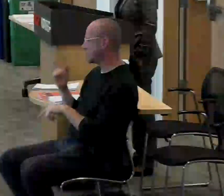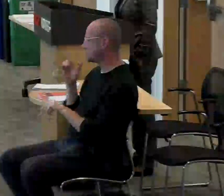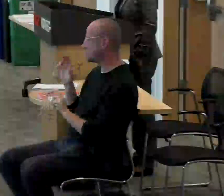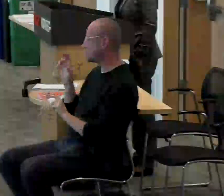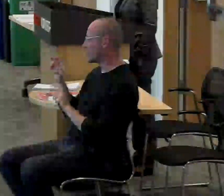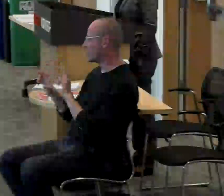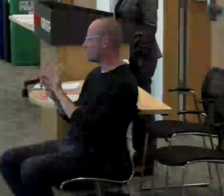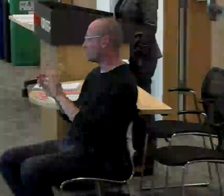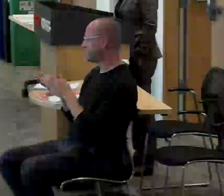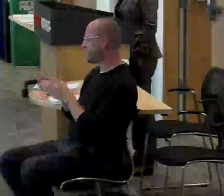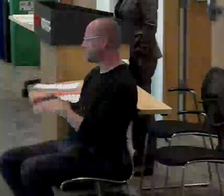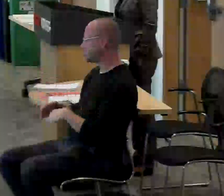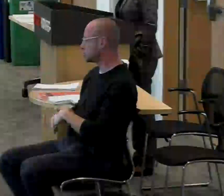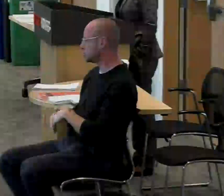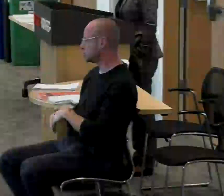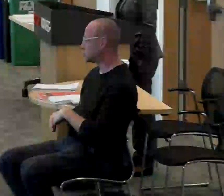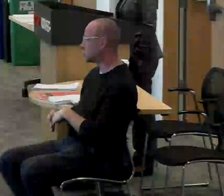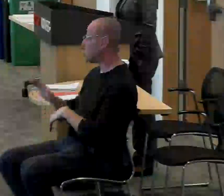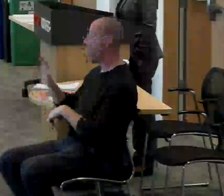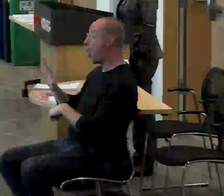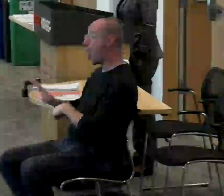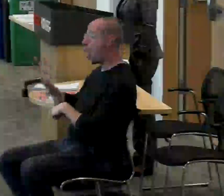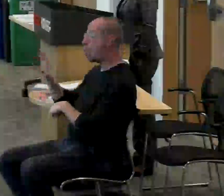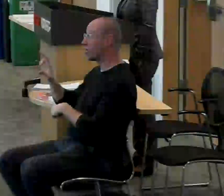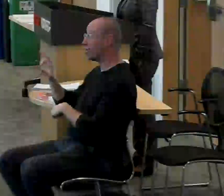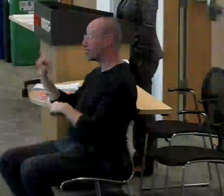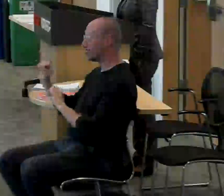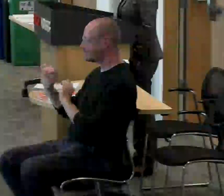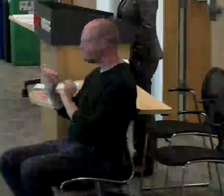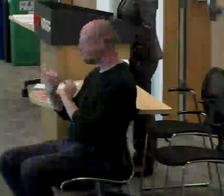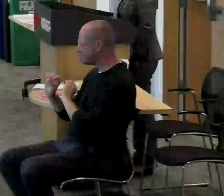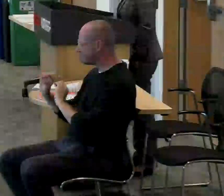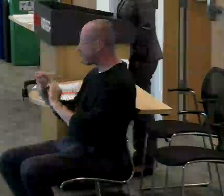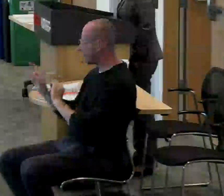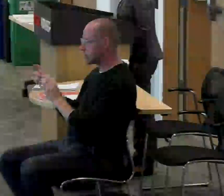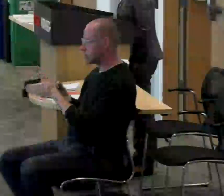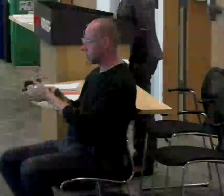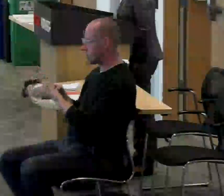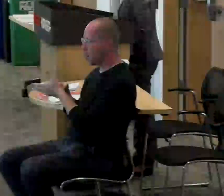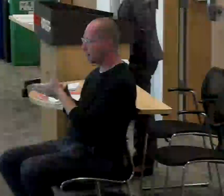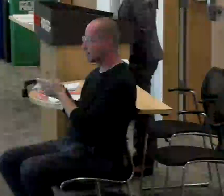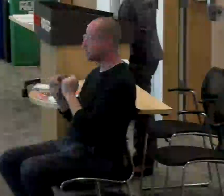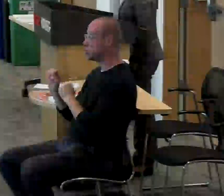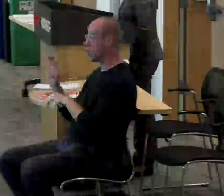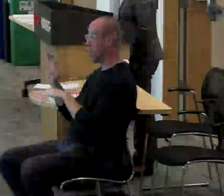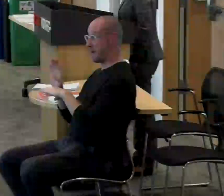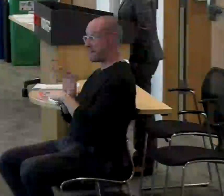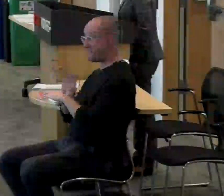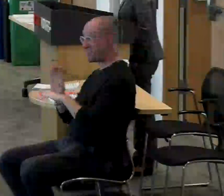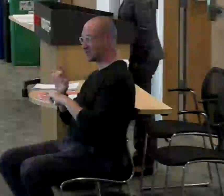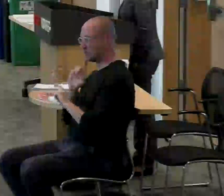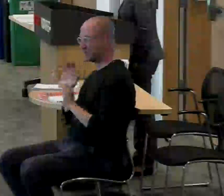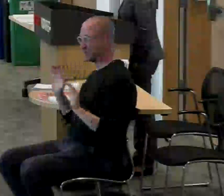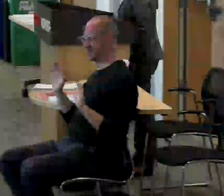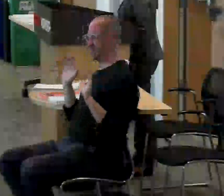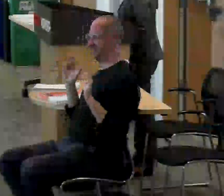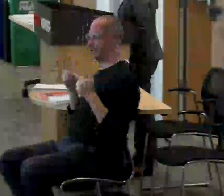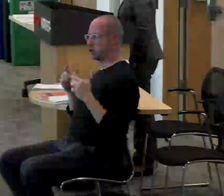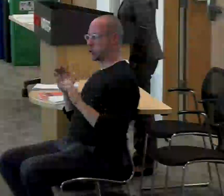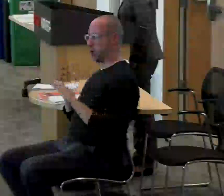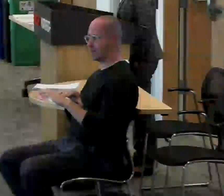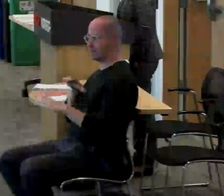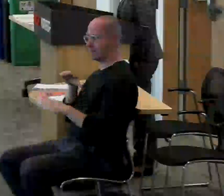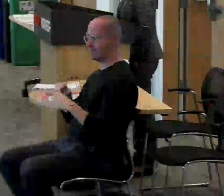ABLE program has that requirement. So vendors are weary to partner with us. We've been asked to loosen that language